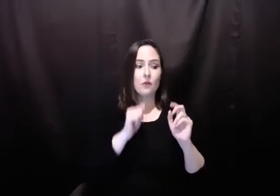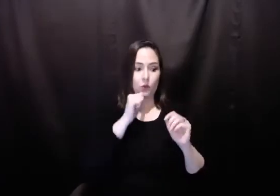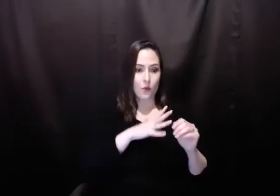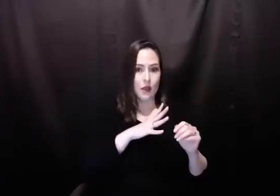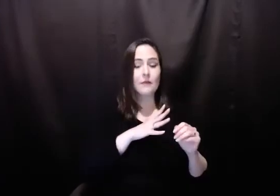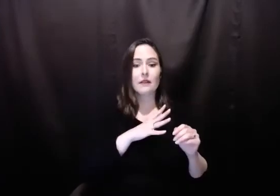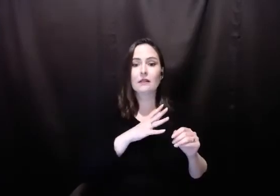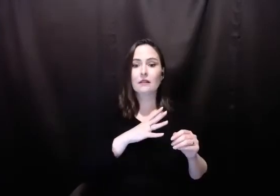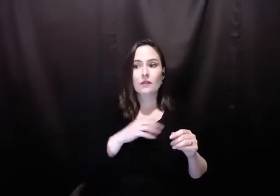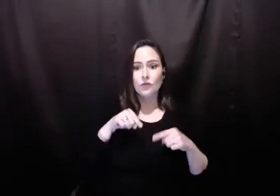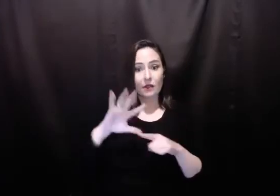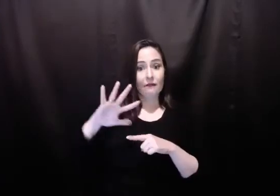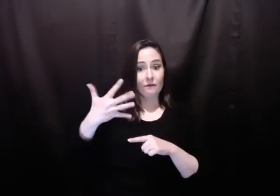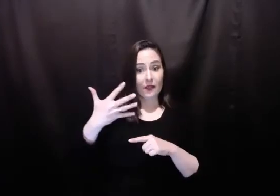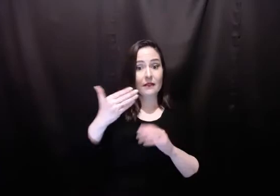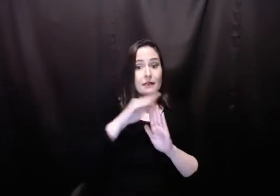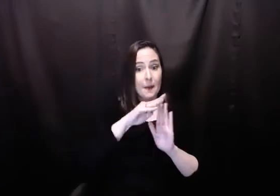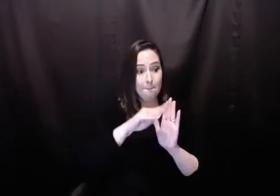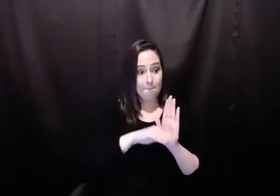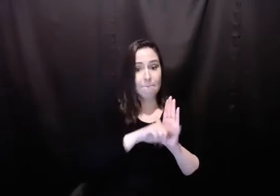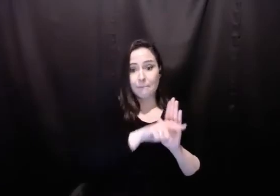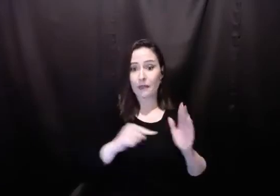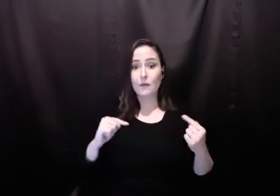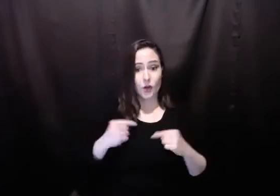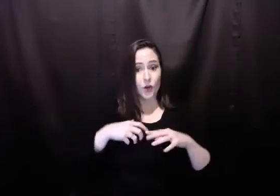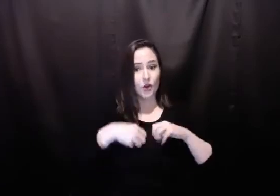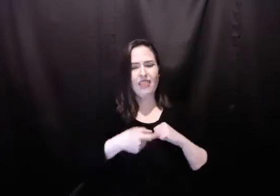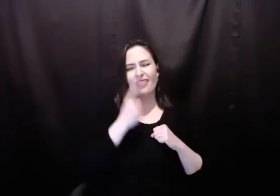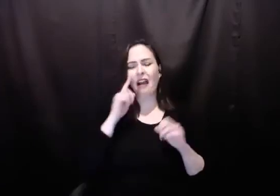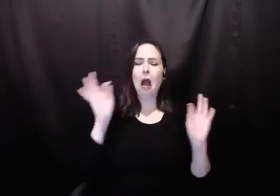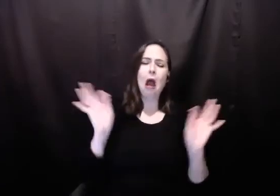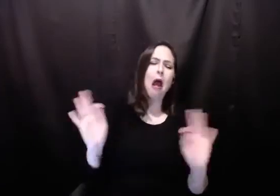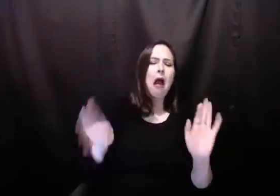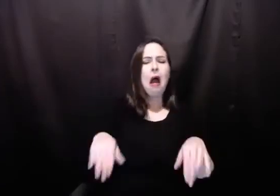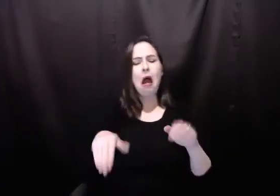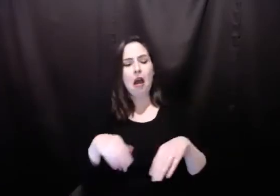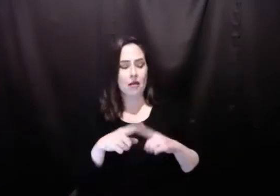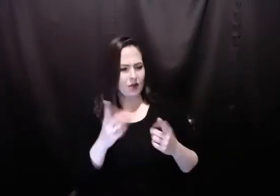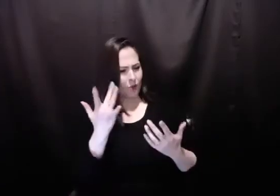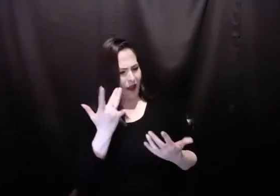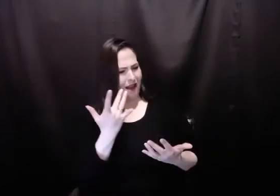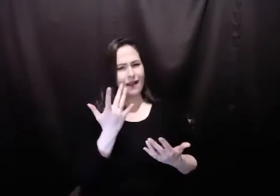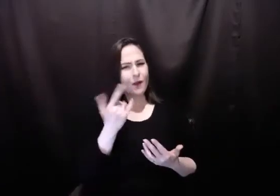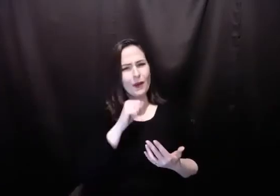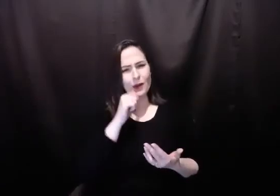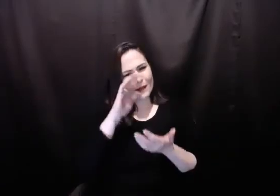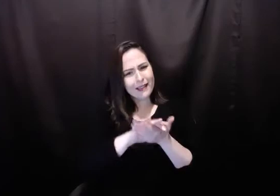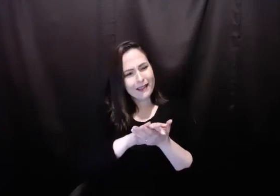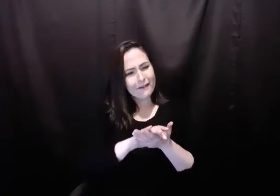believe you deserve better? That's a question for all of us, I think. Why do you not believe you don't